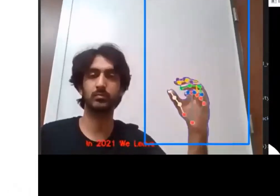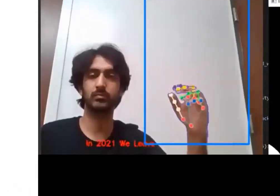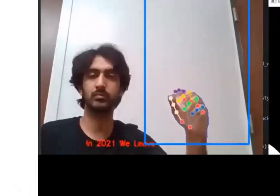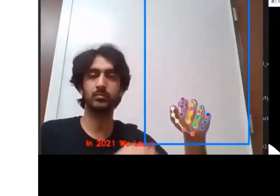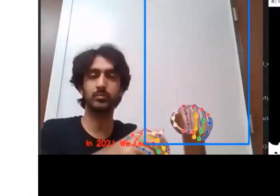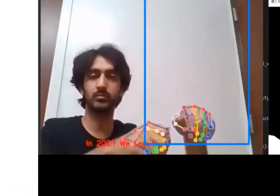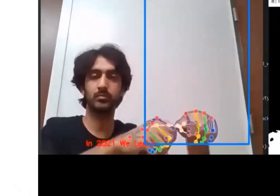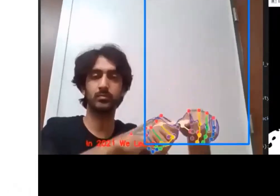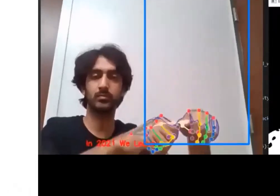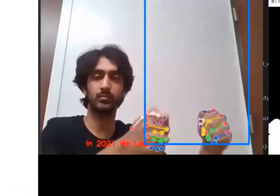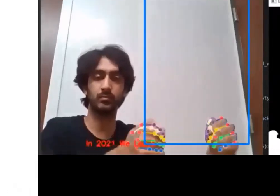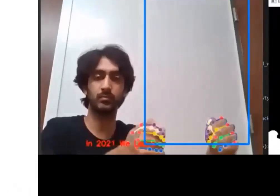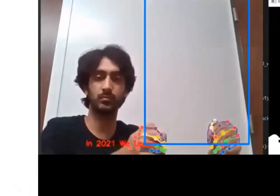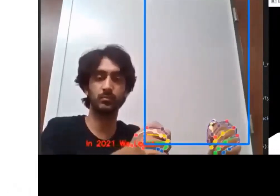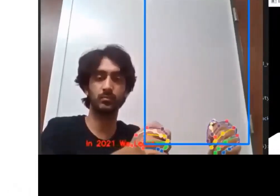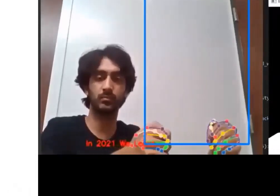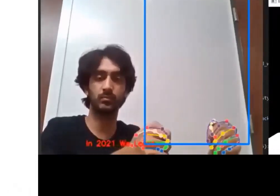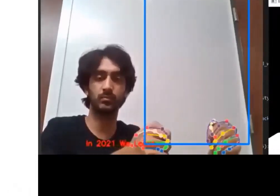leave